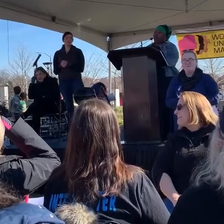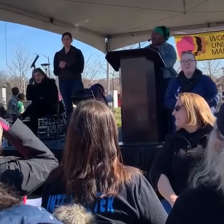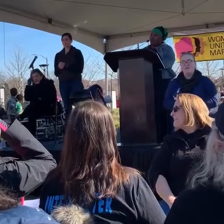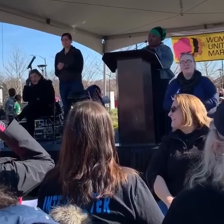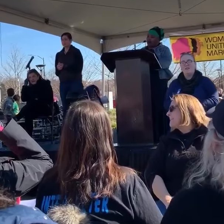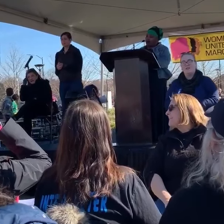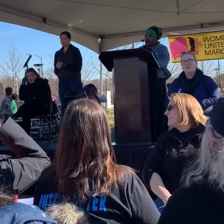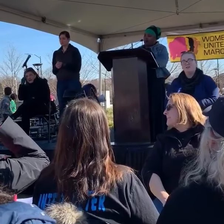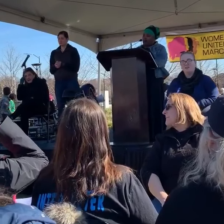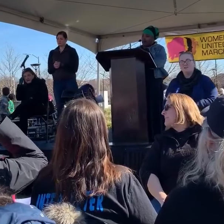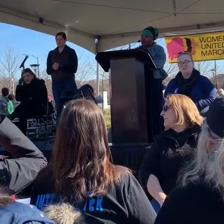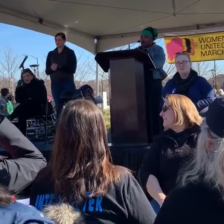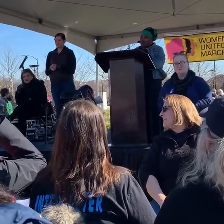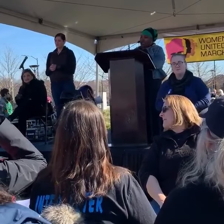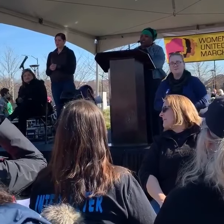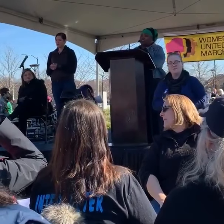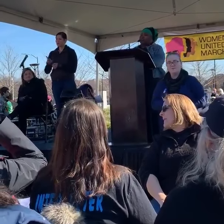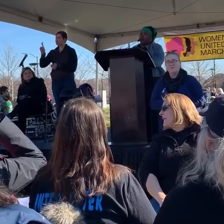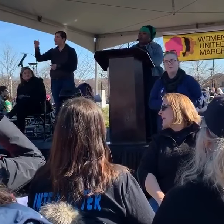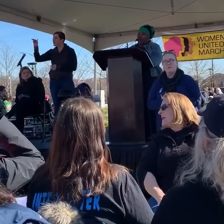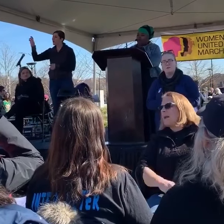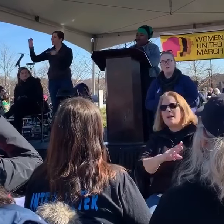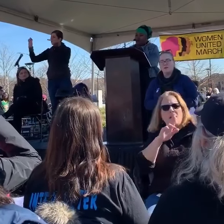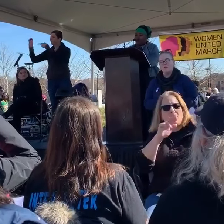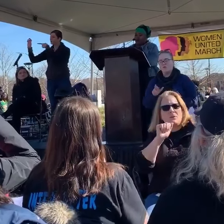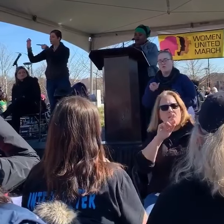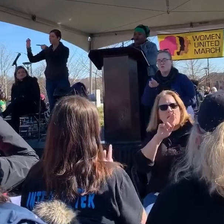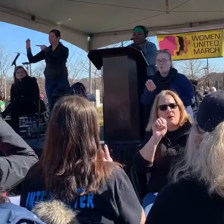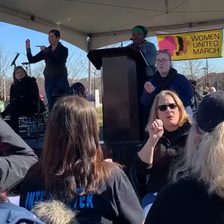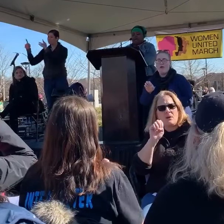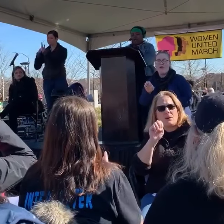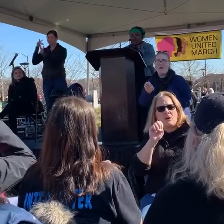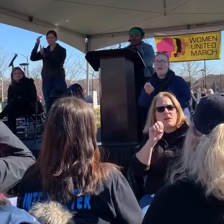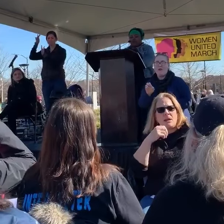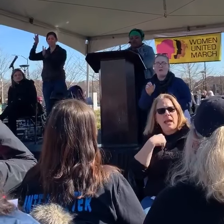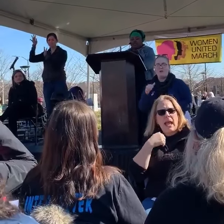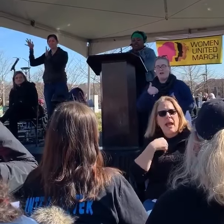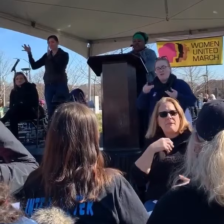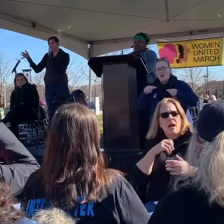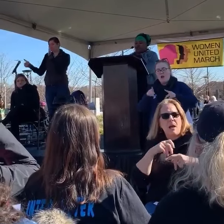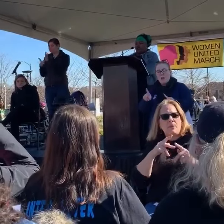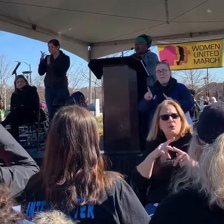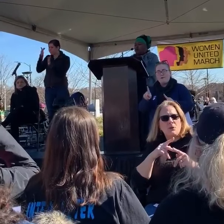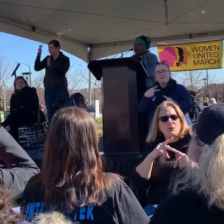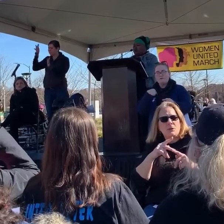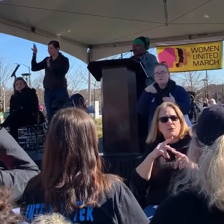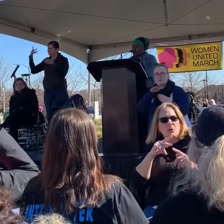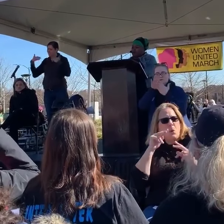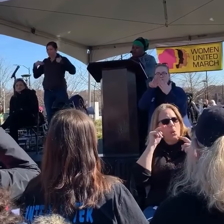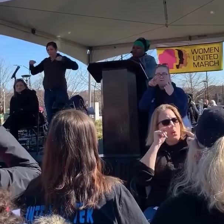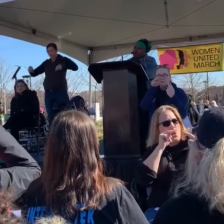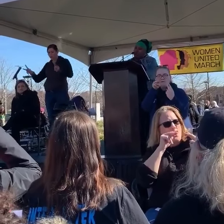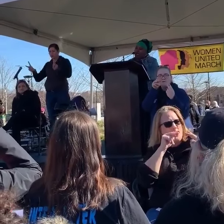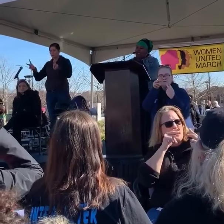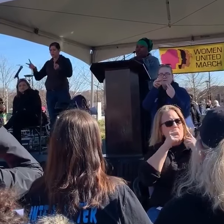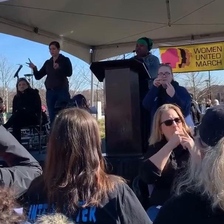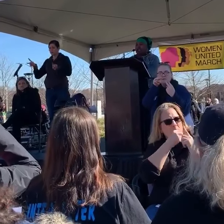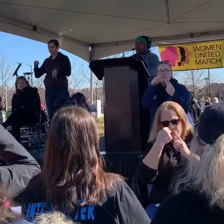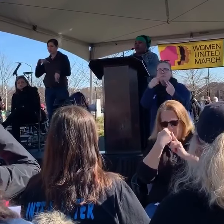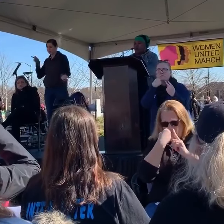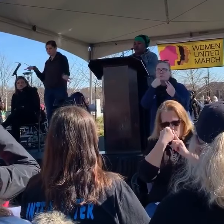And it is rare, it is so rare, to have the opportunity to look your abuser directly in